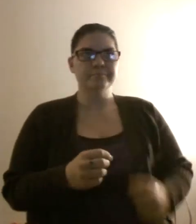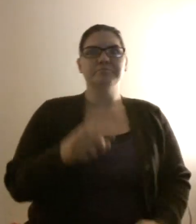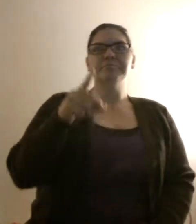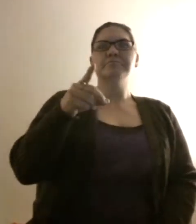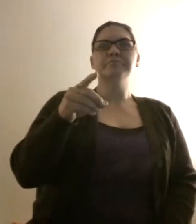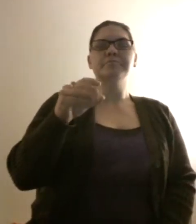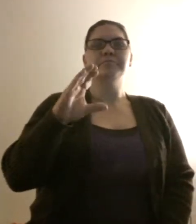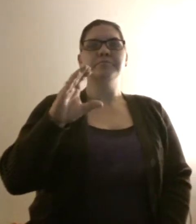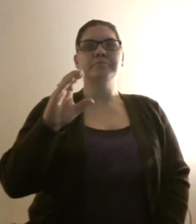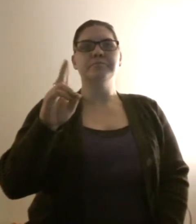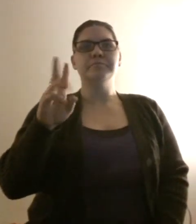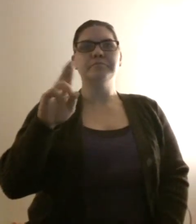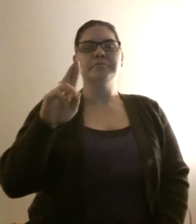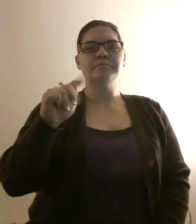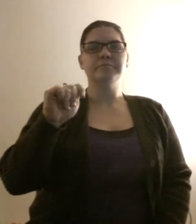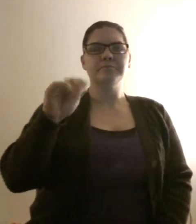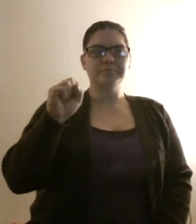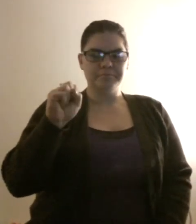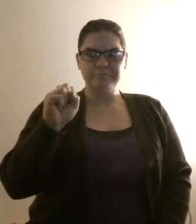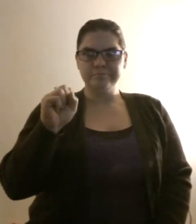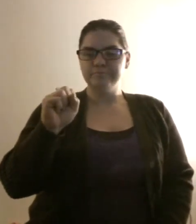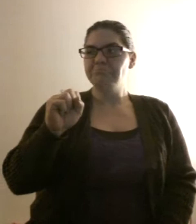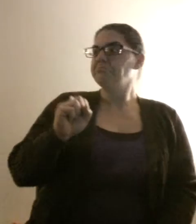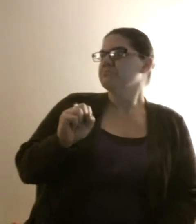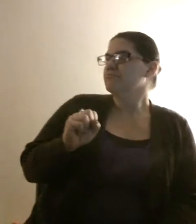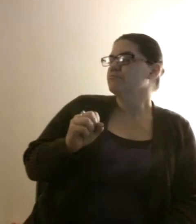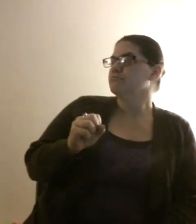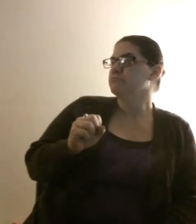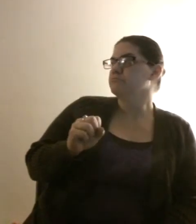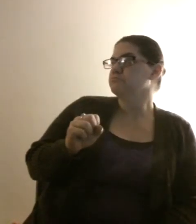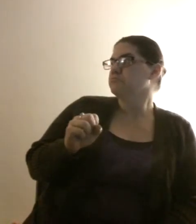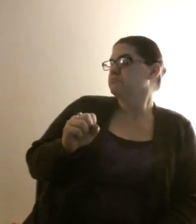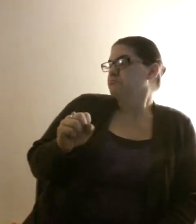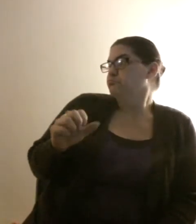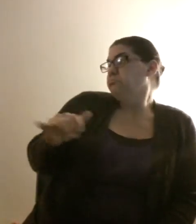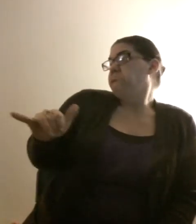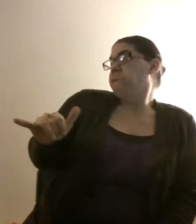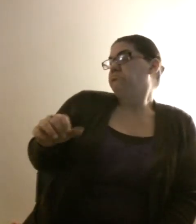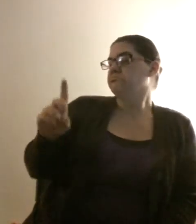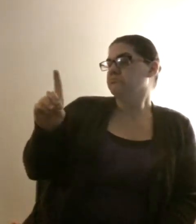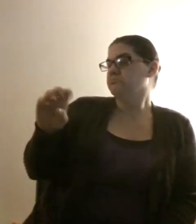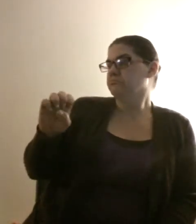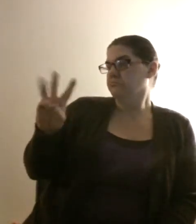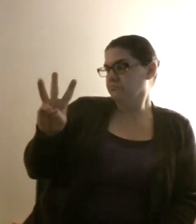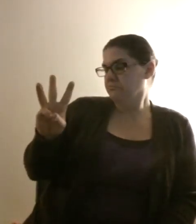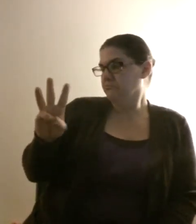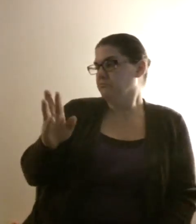in the morning. Okay, dew on the grass. If you happen to get up nice and early,